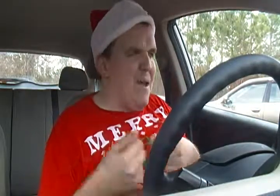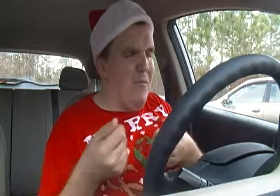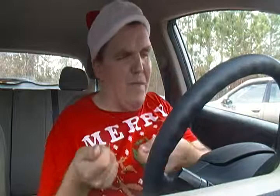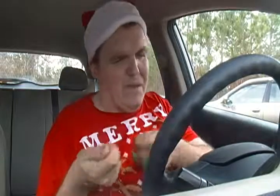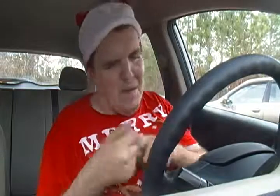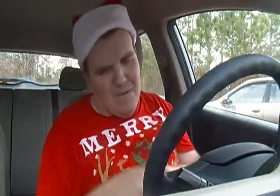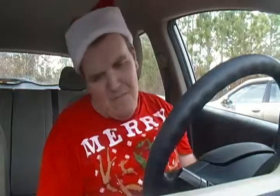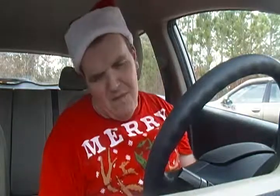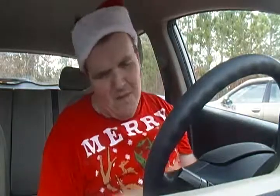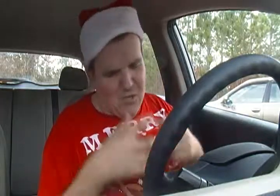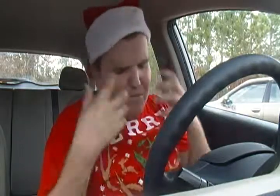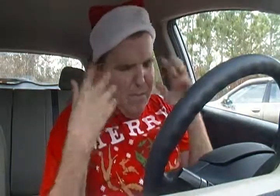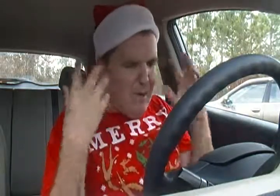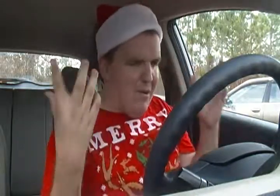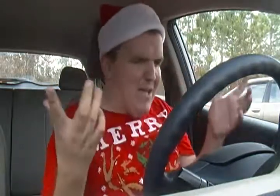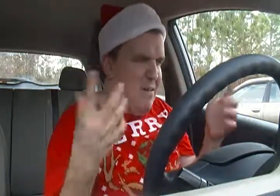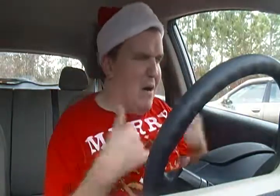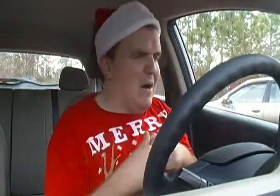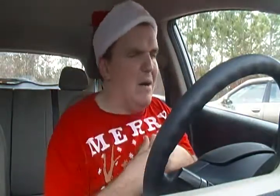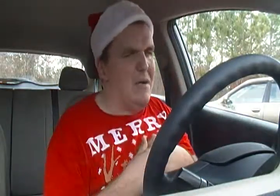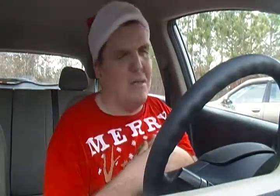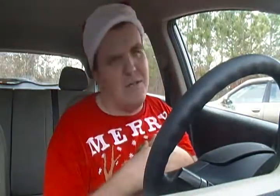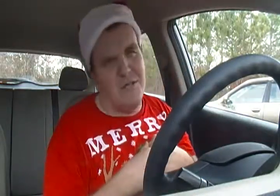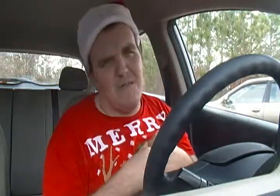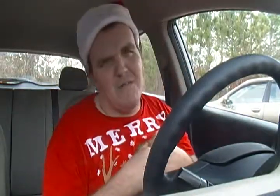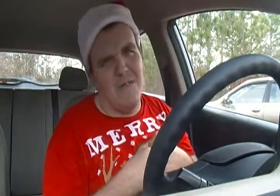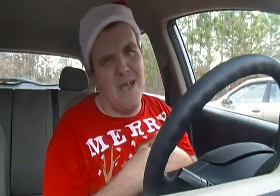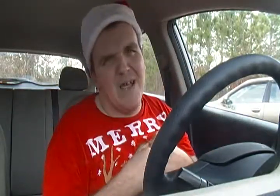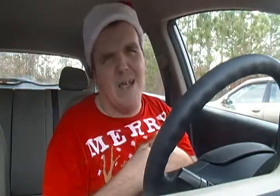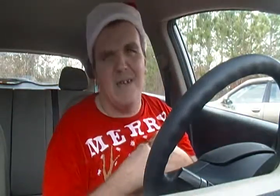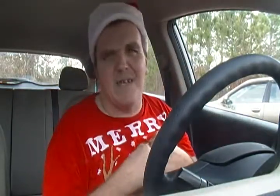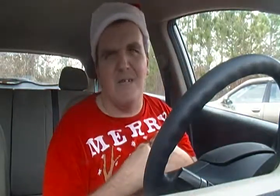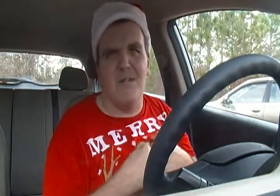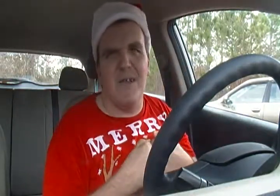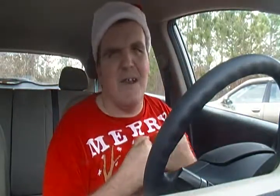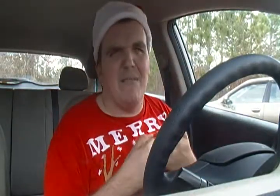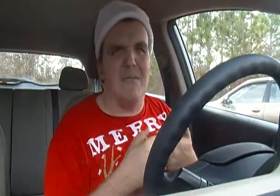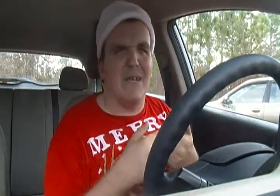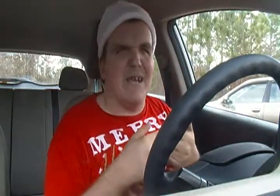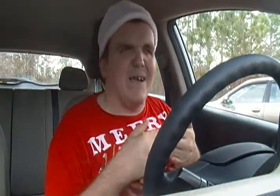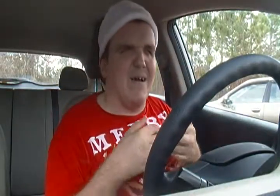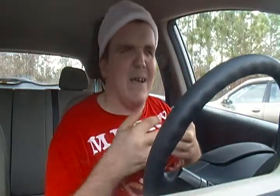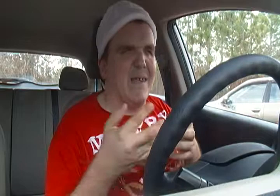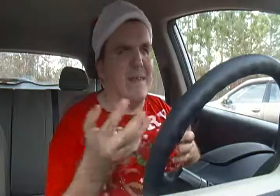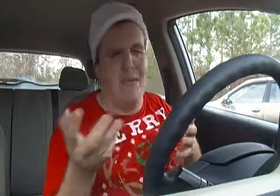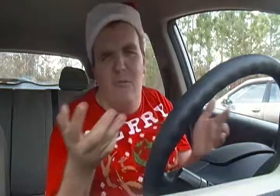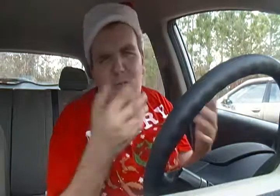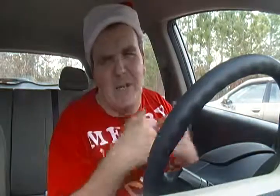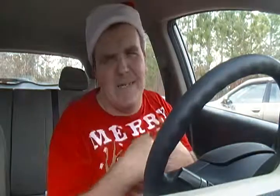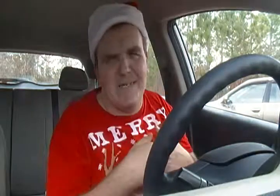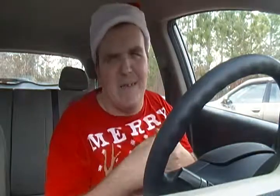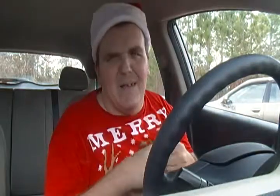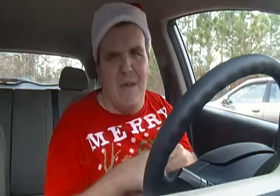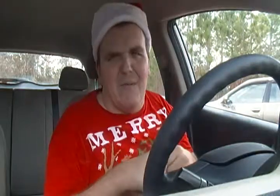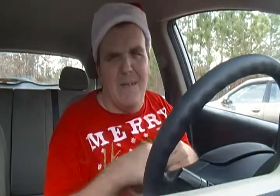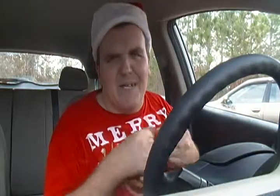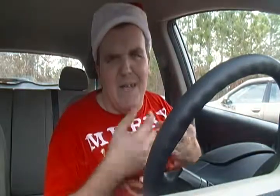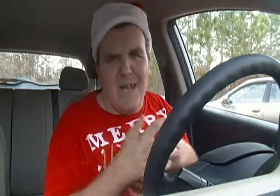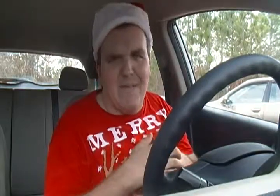in bed with a gun dreaming about hit uh shooting things and shooting animals and getting all kinds of cool shots with his gun and